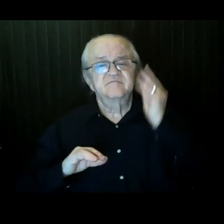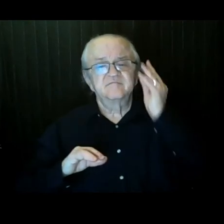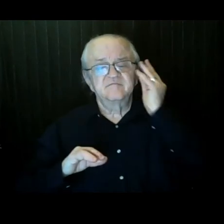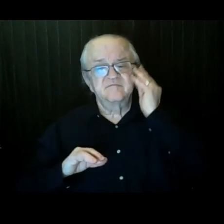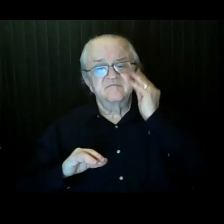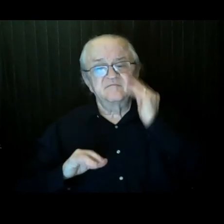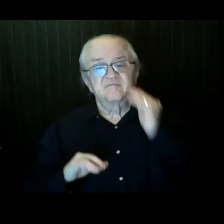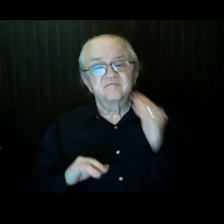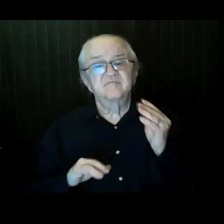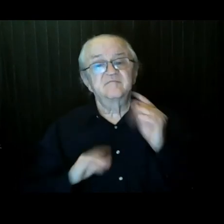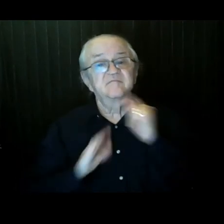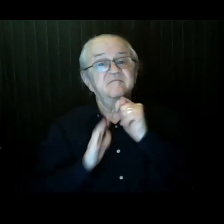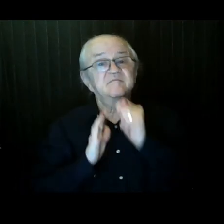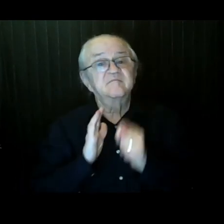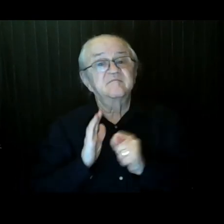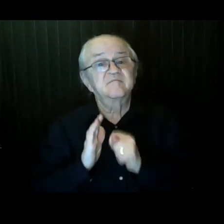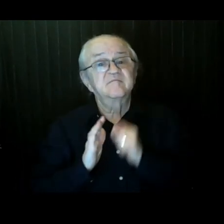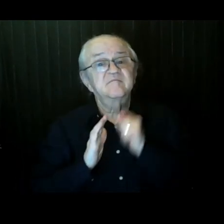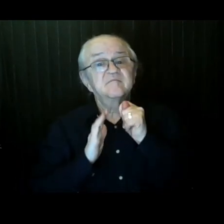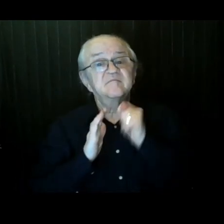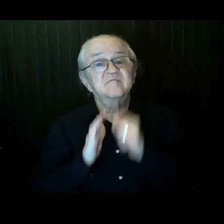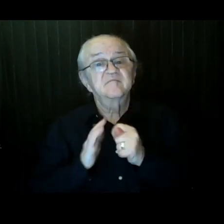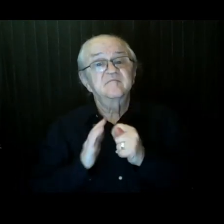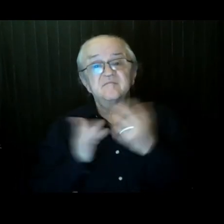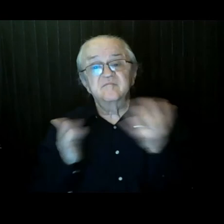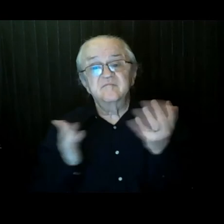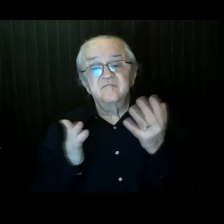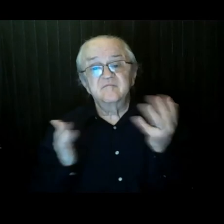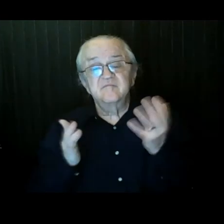Thing about time is that time isn't really real.